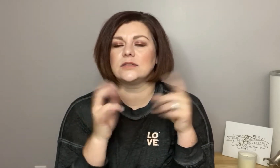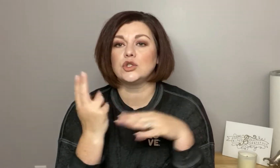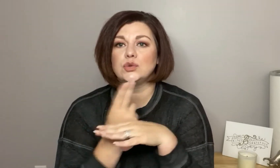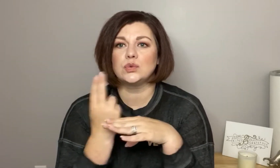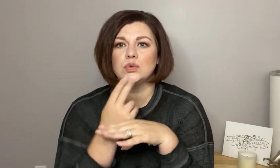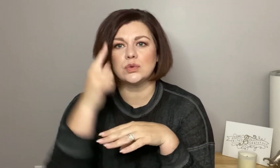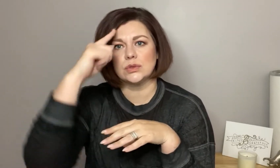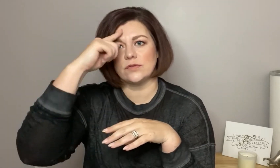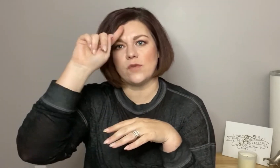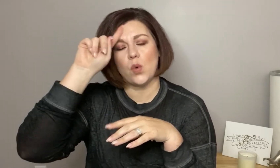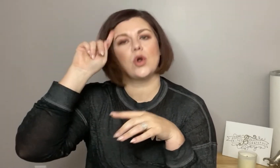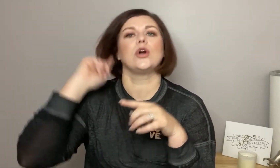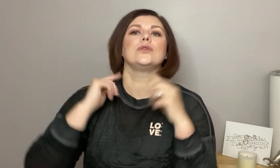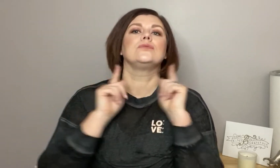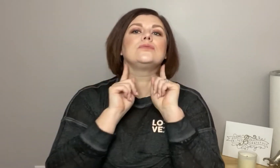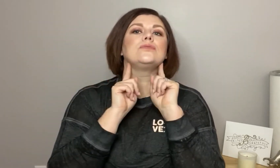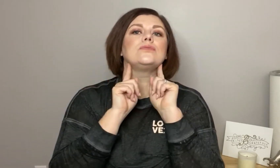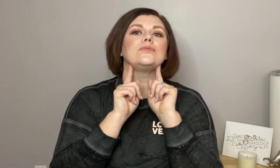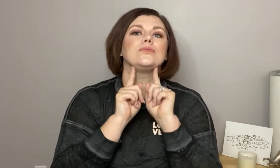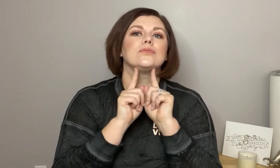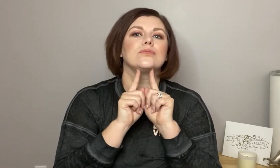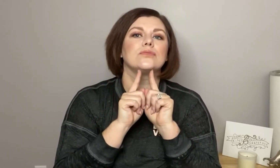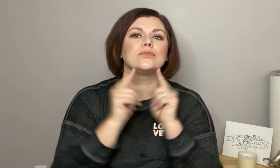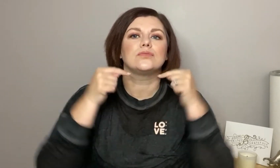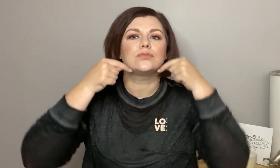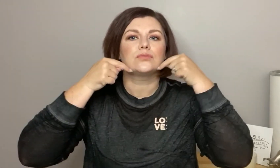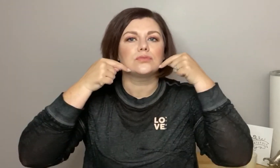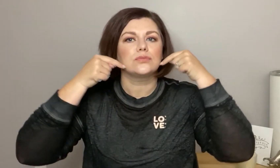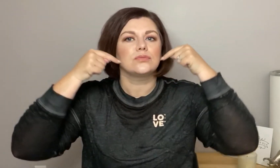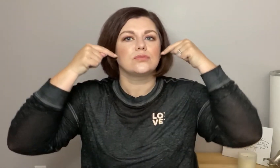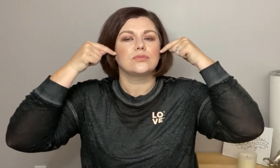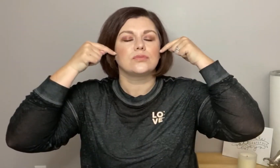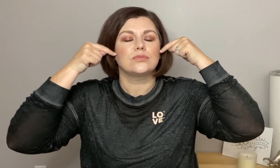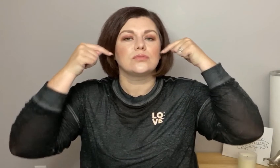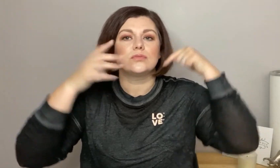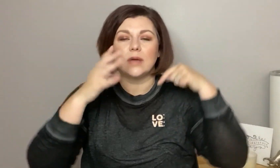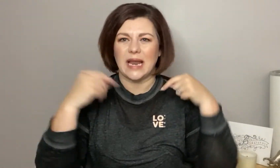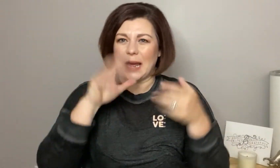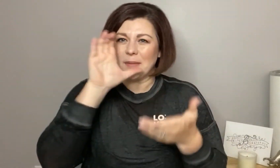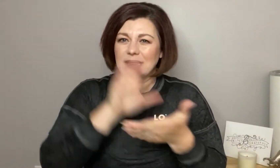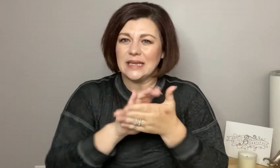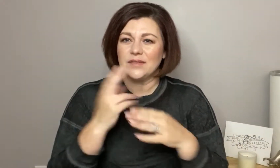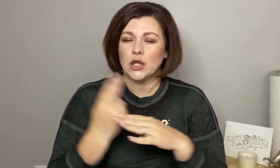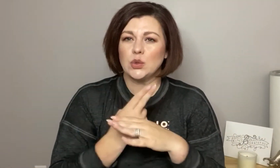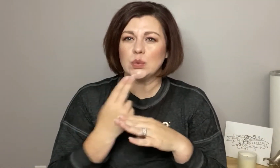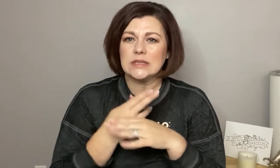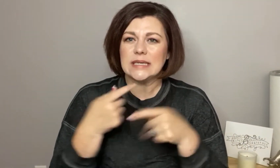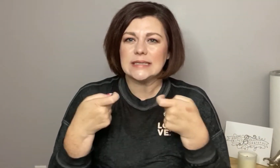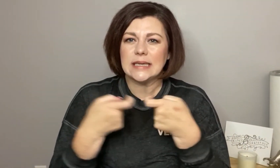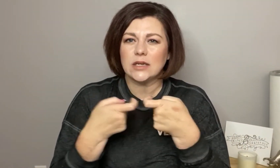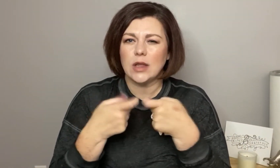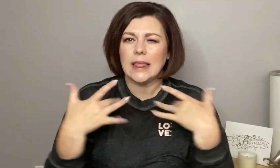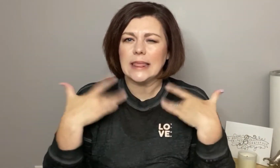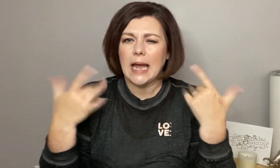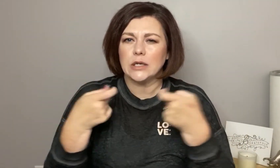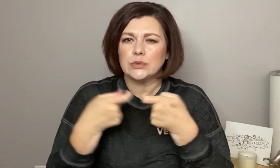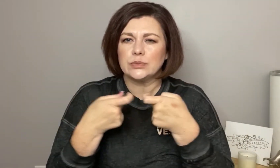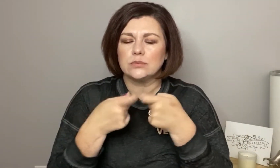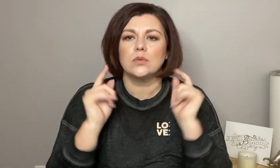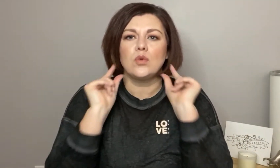That, I believe it's used to tighten. I think it uses light